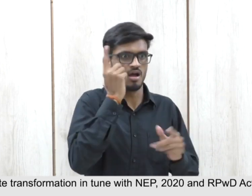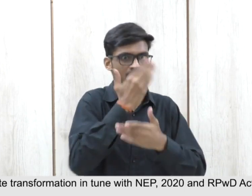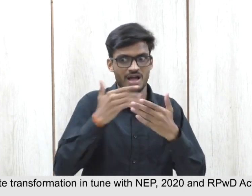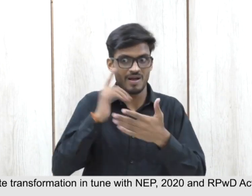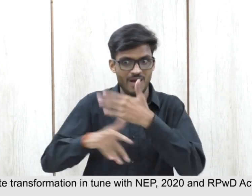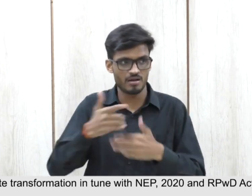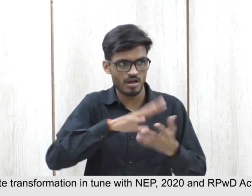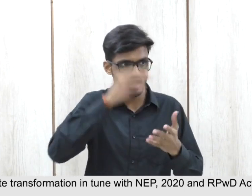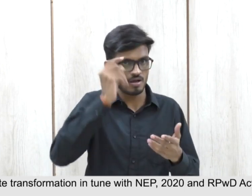2016.